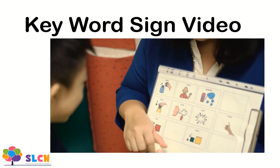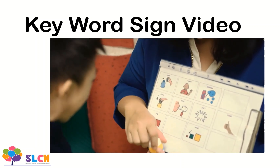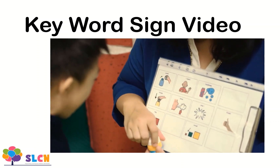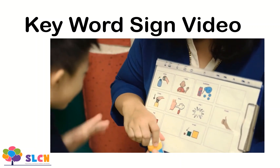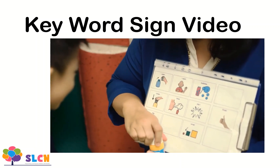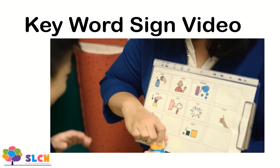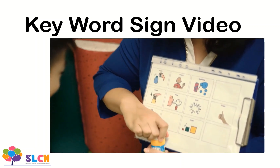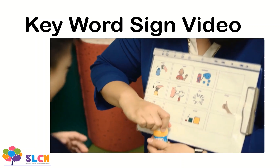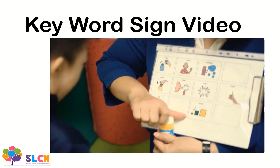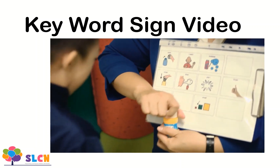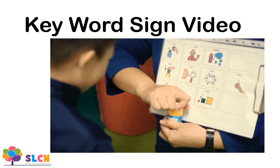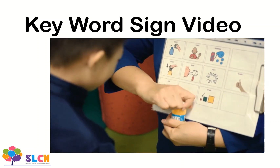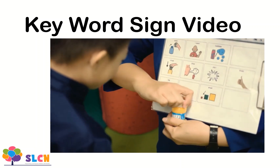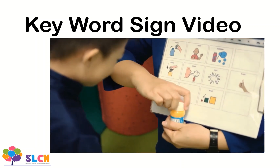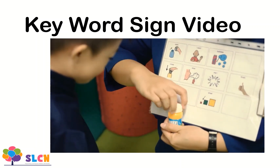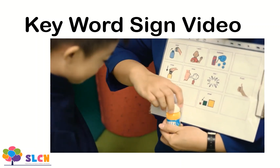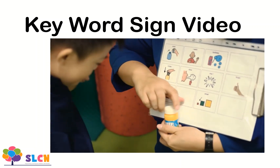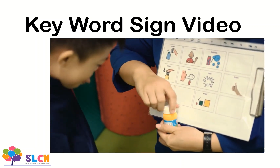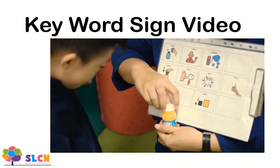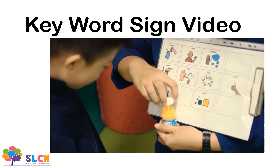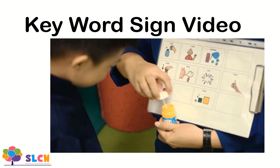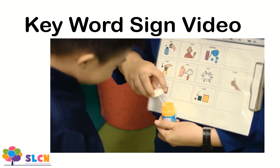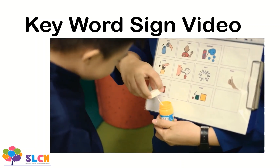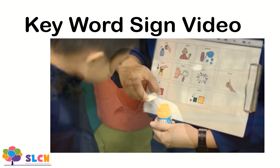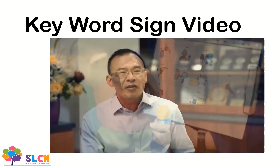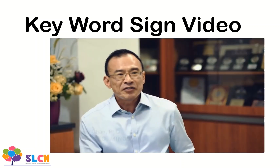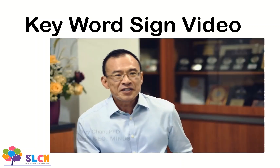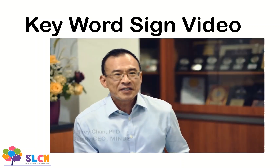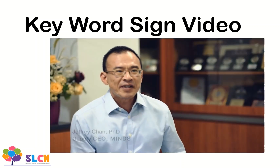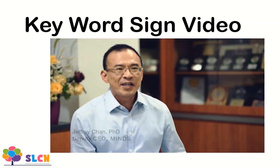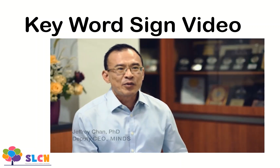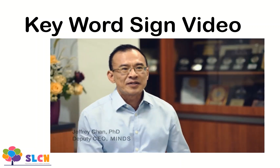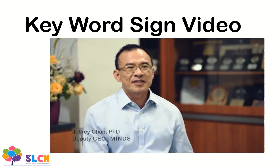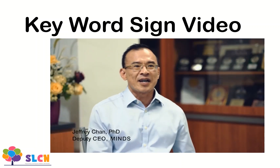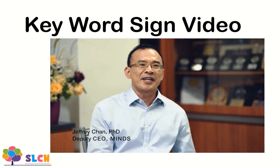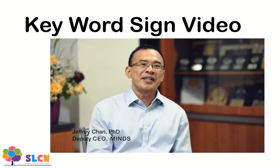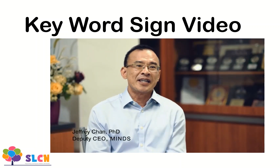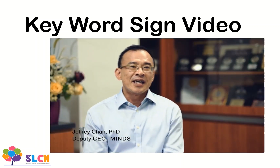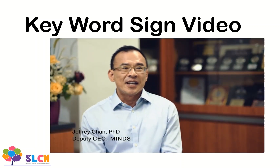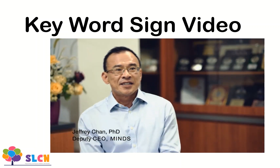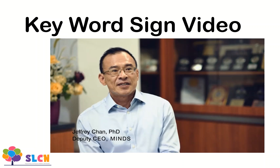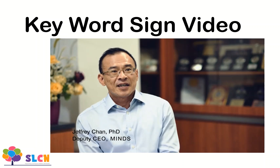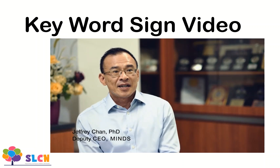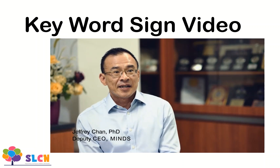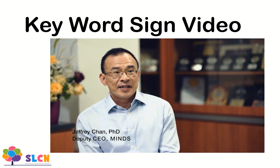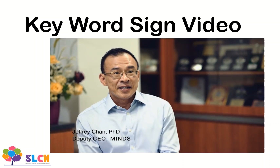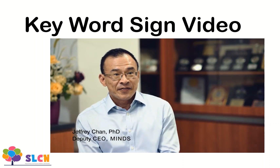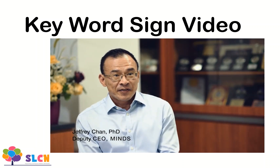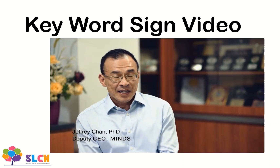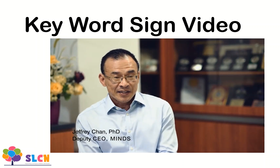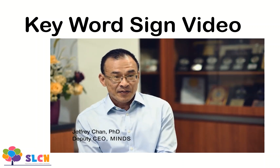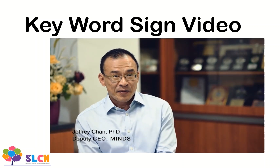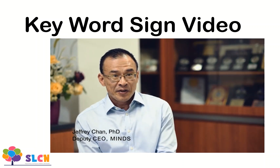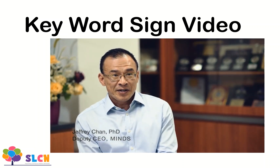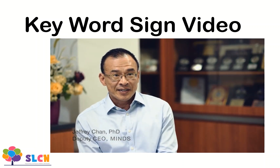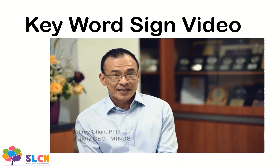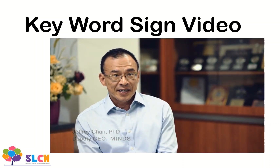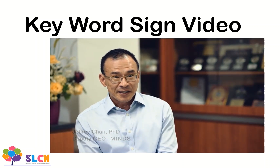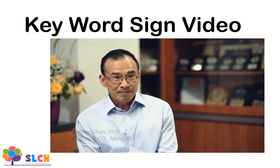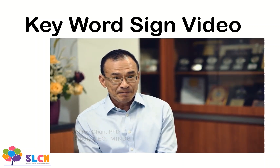objects, photographs and pictures are also used. The origins of keyword signing is started from the United Kingdom in